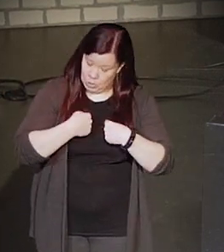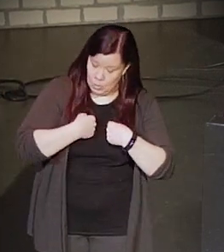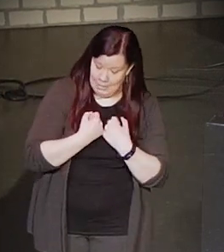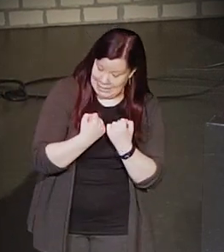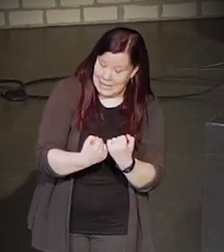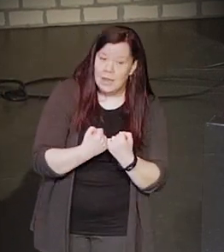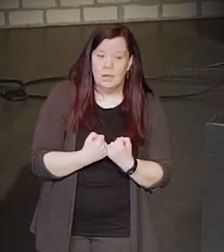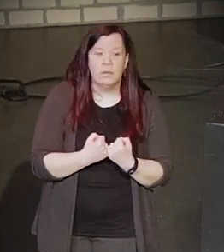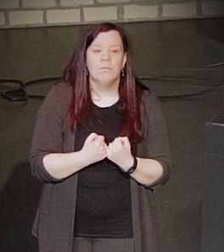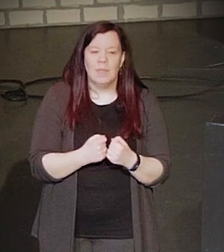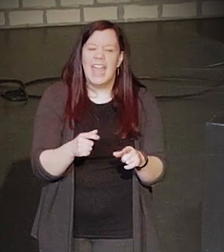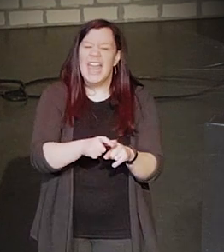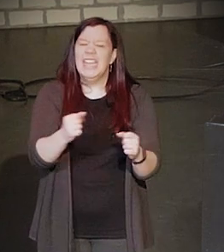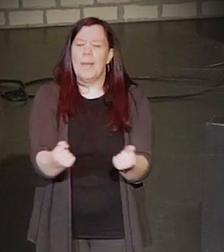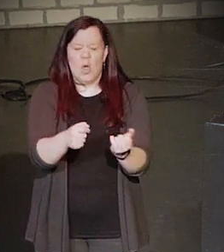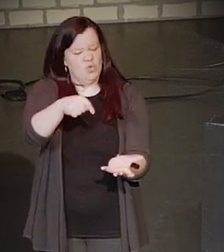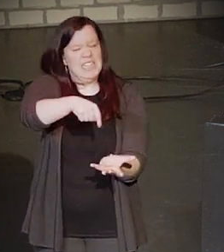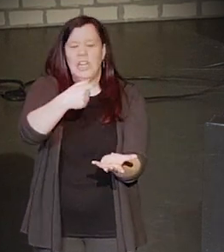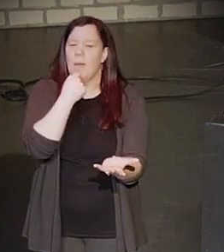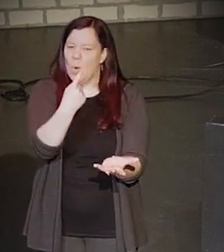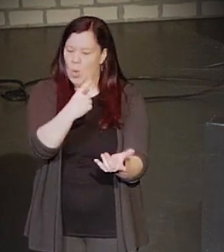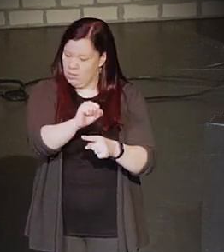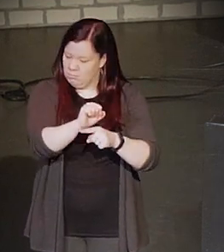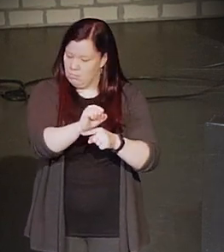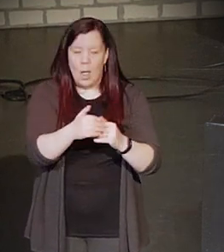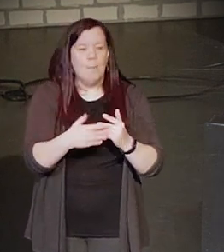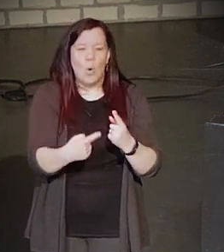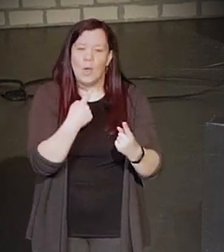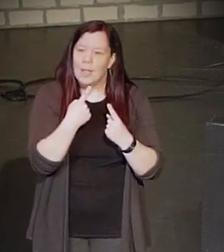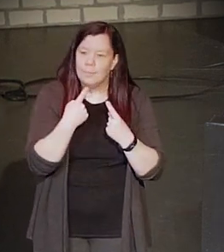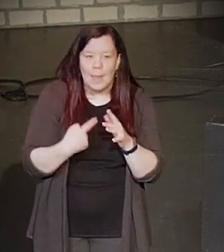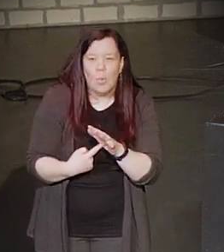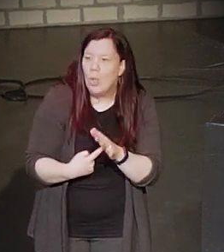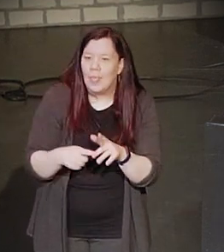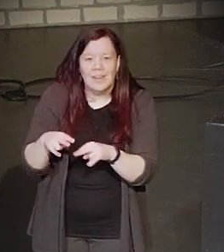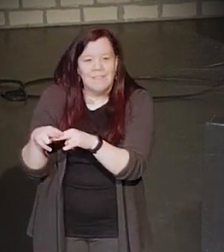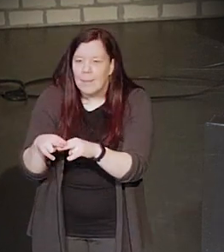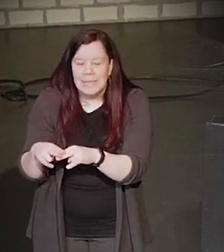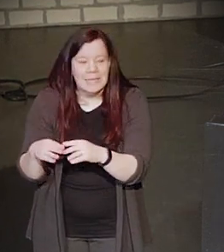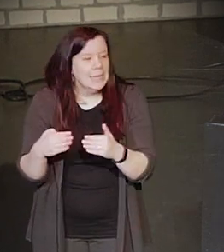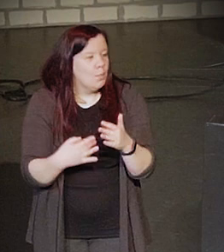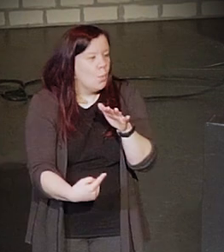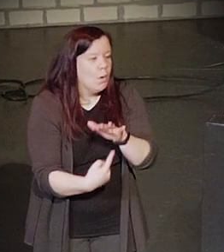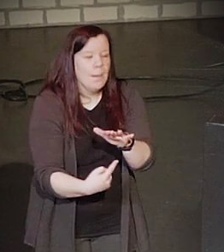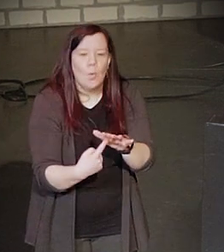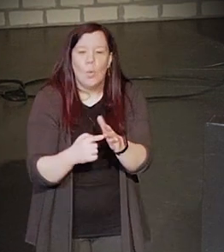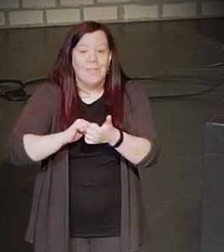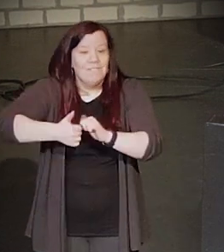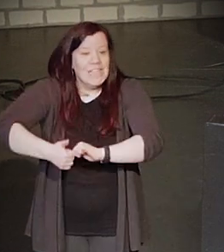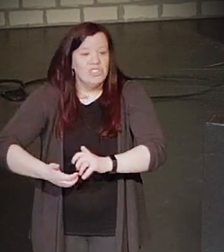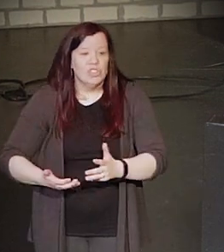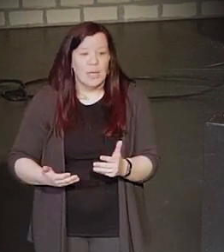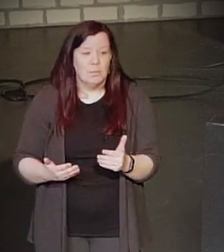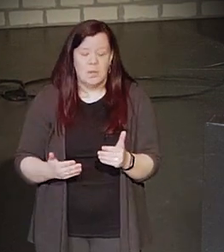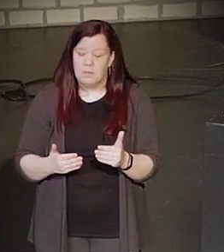them was the democracy, above family, above friendship, above